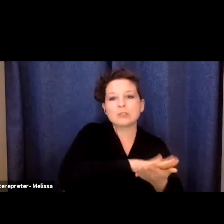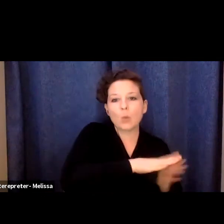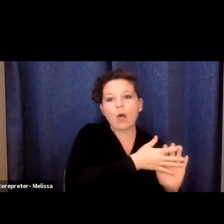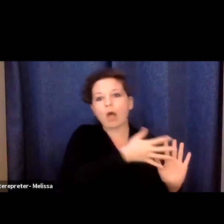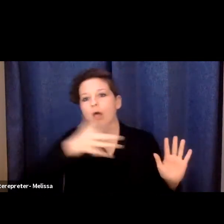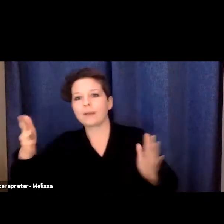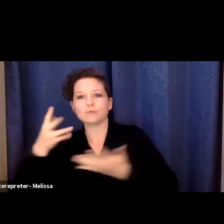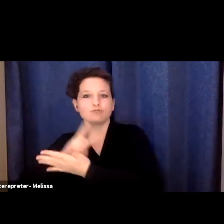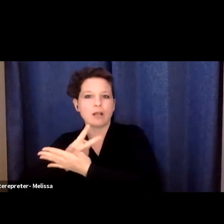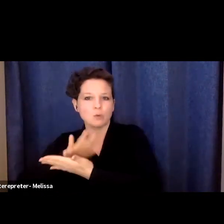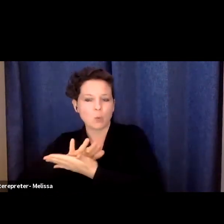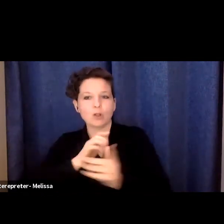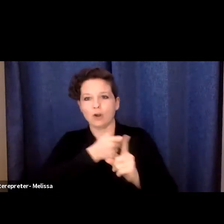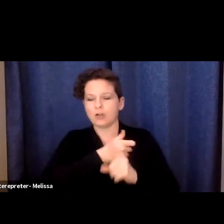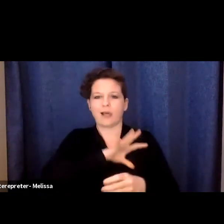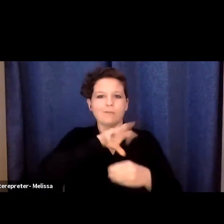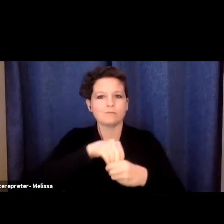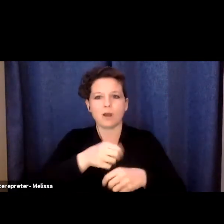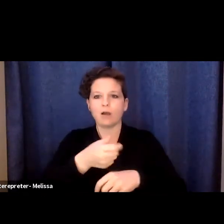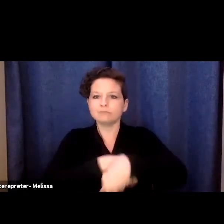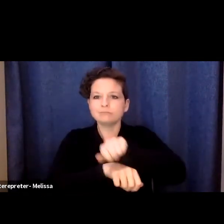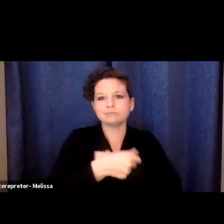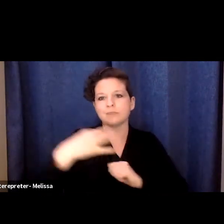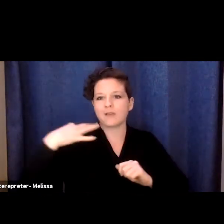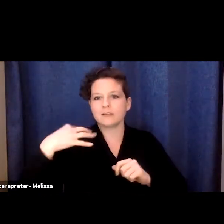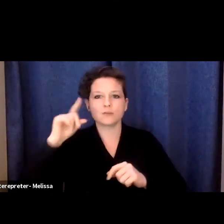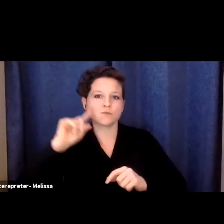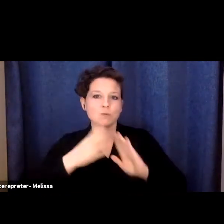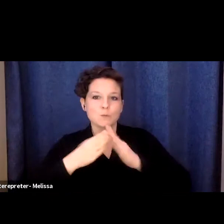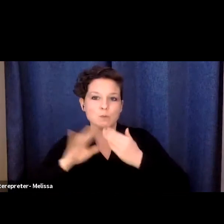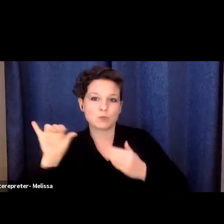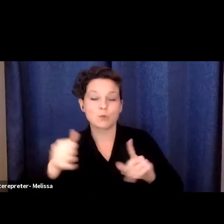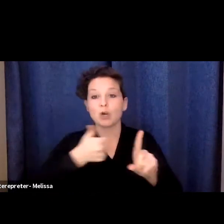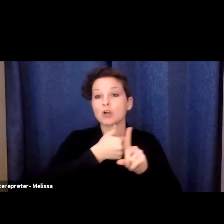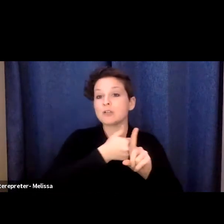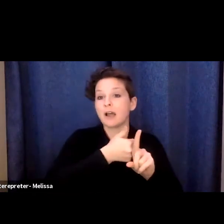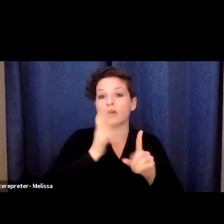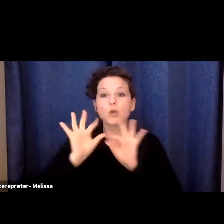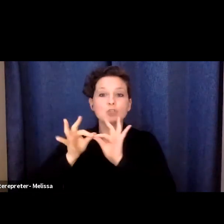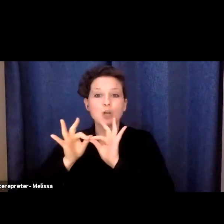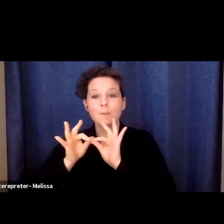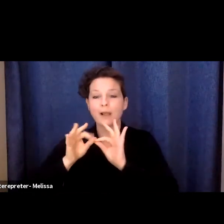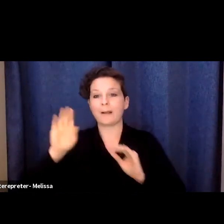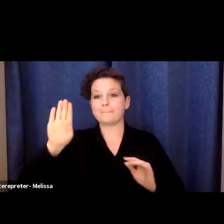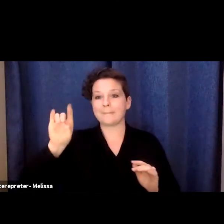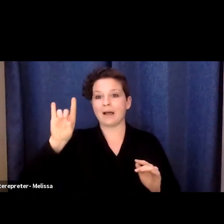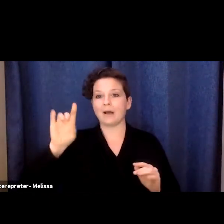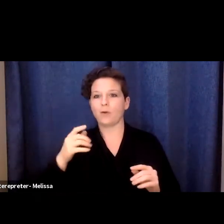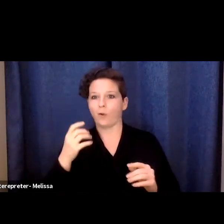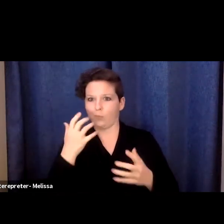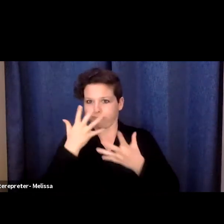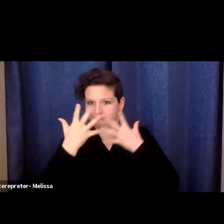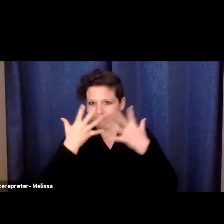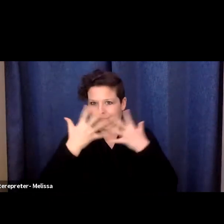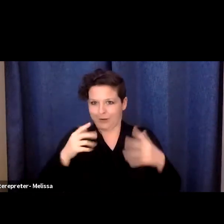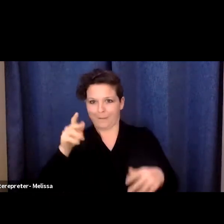and talents with the deaf community. You can find her interpreting bawdy pirate songs at the Renaissance Fair,